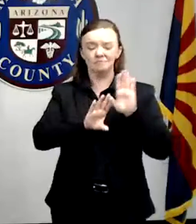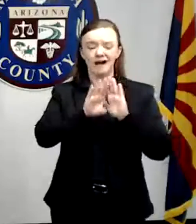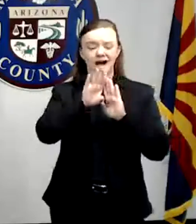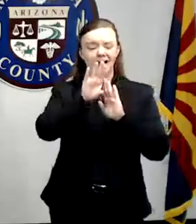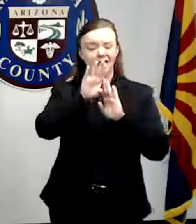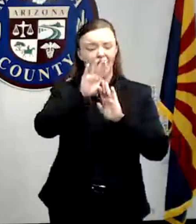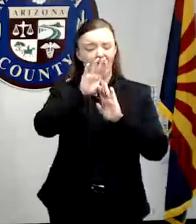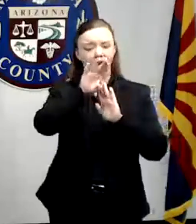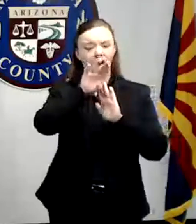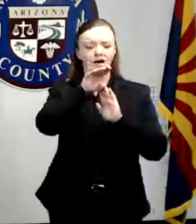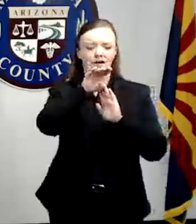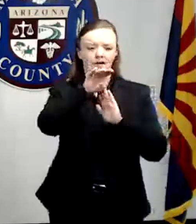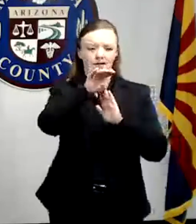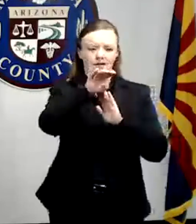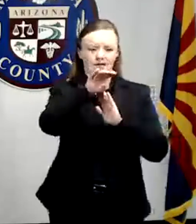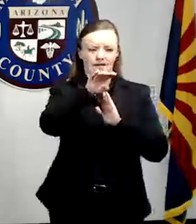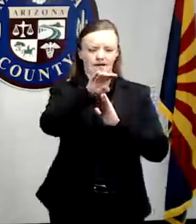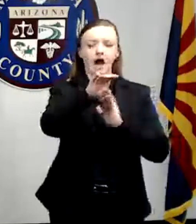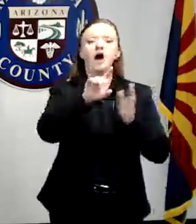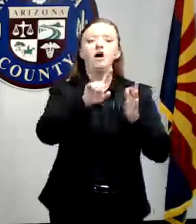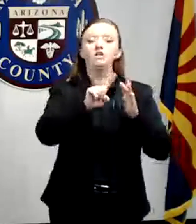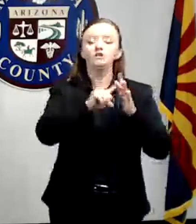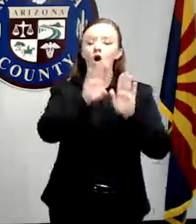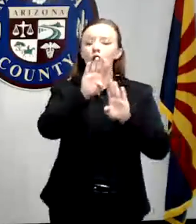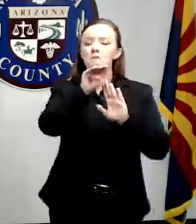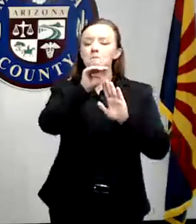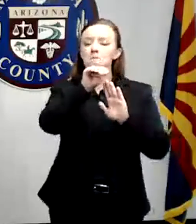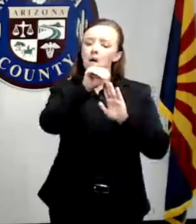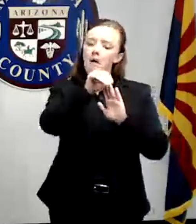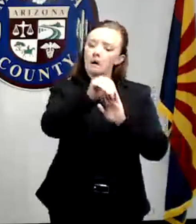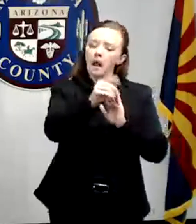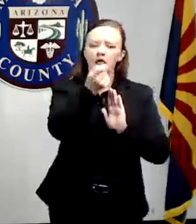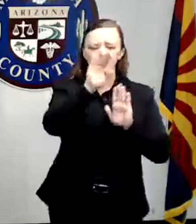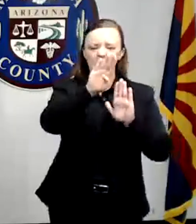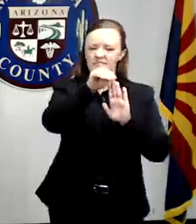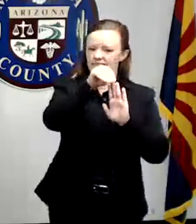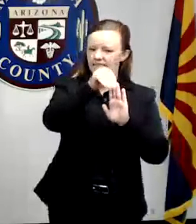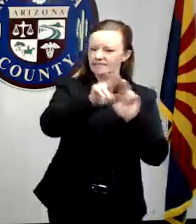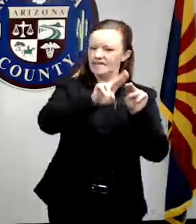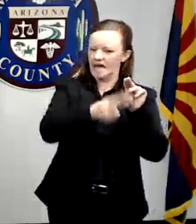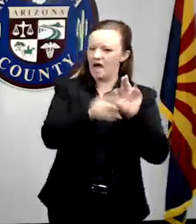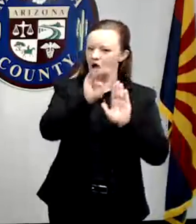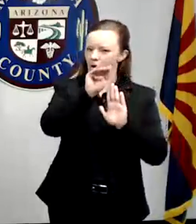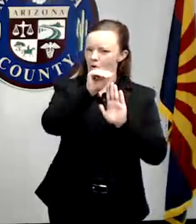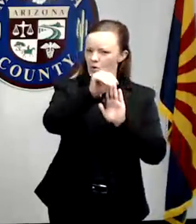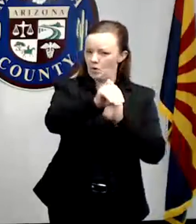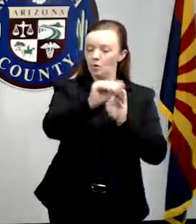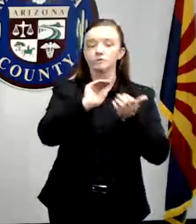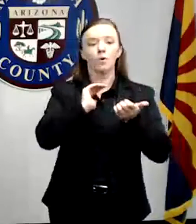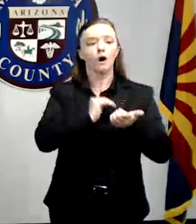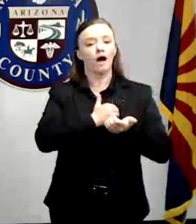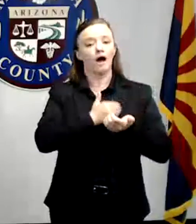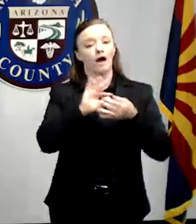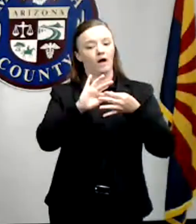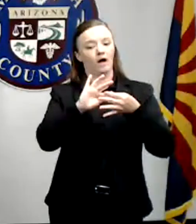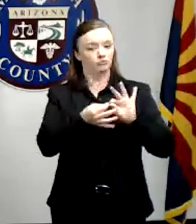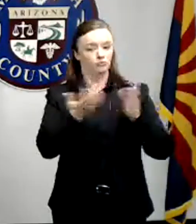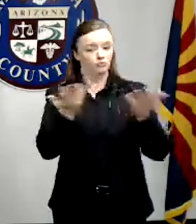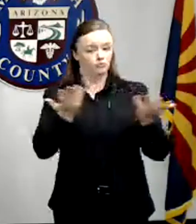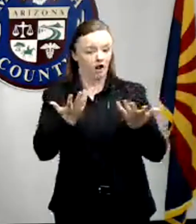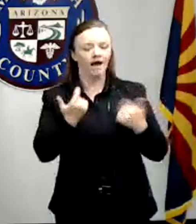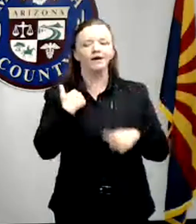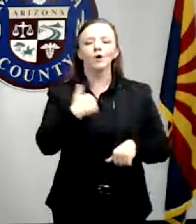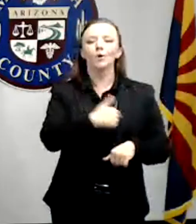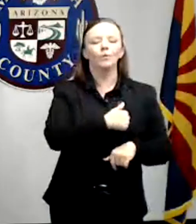and then they flattened, and then they started to come down a little bit. And the way we interpret that is we